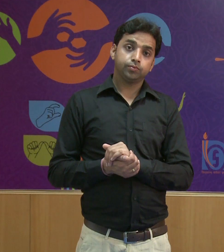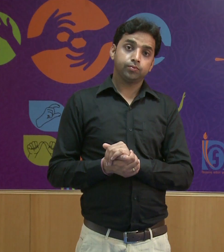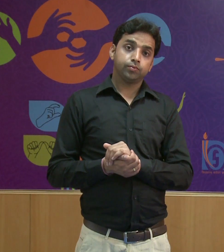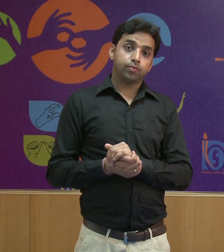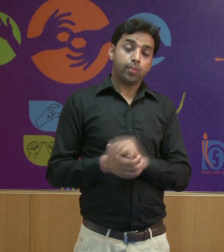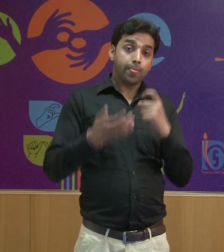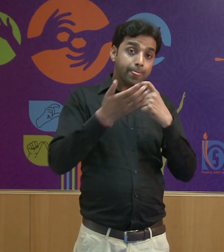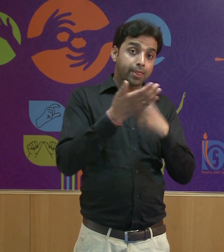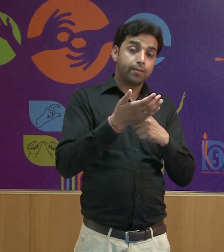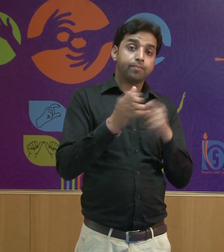Rajburi